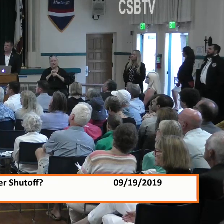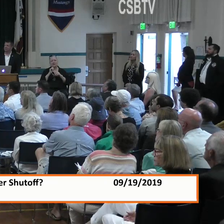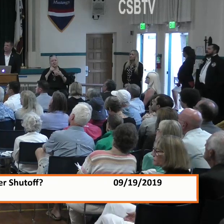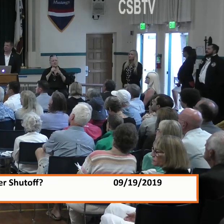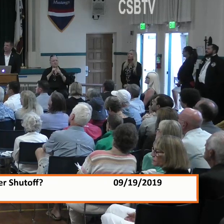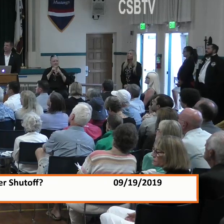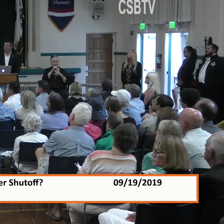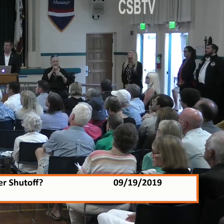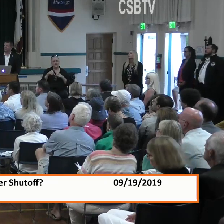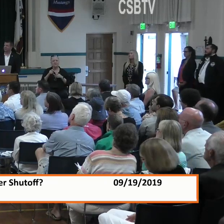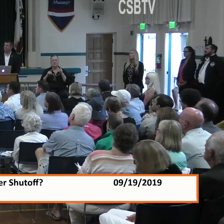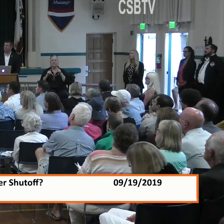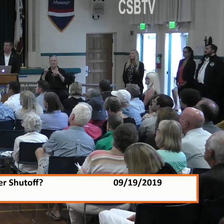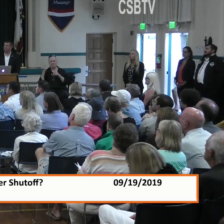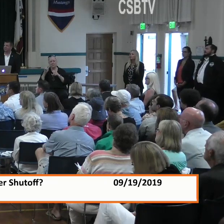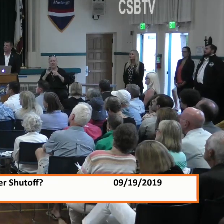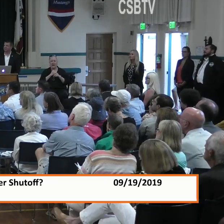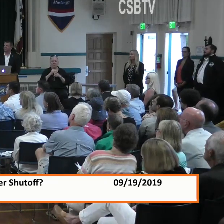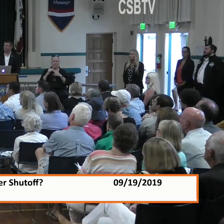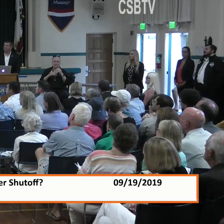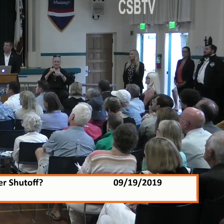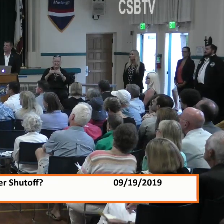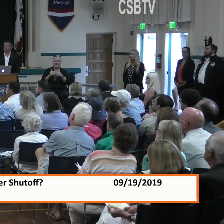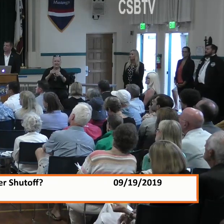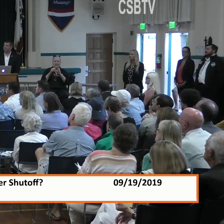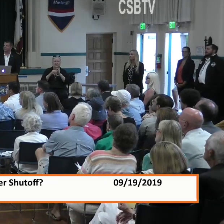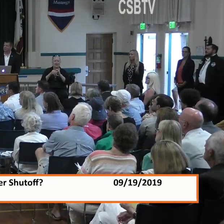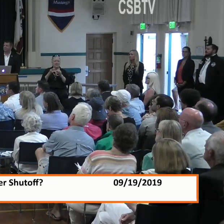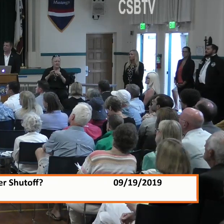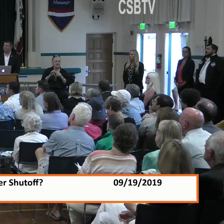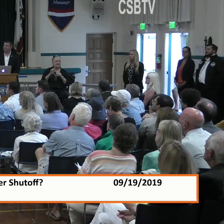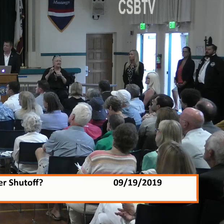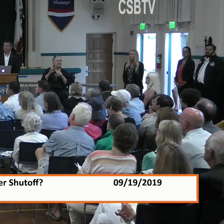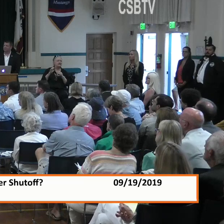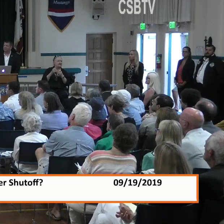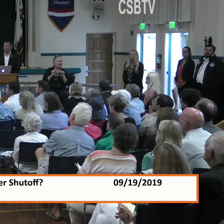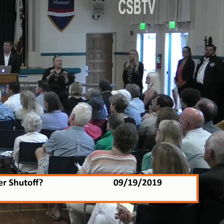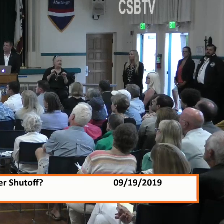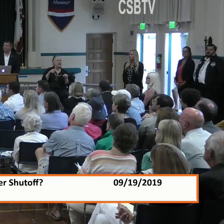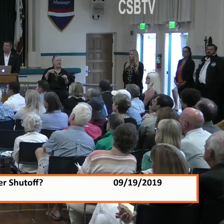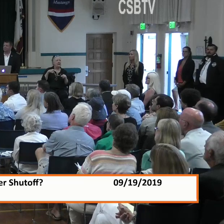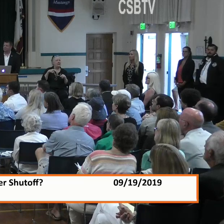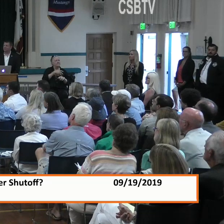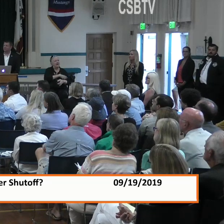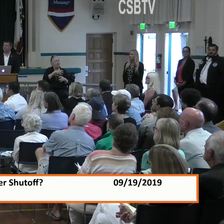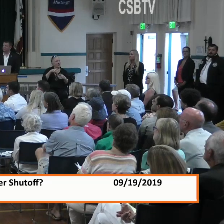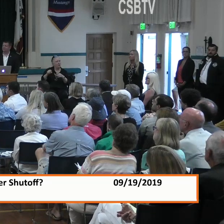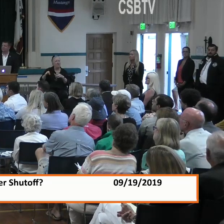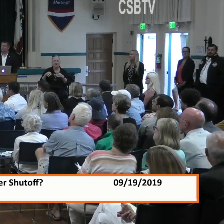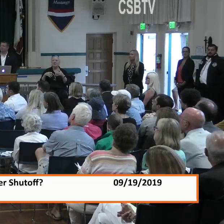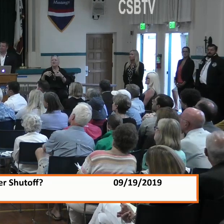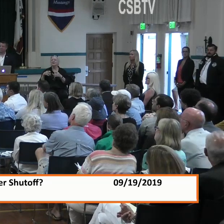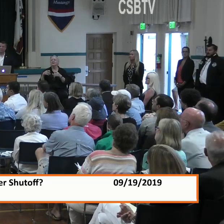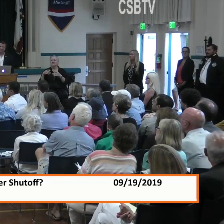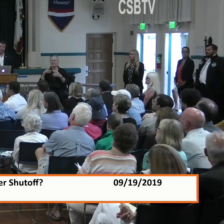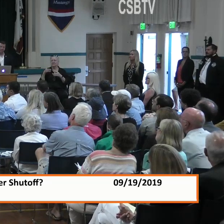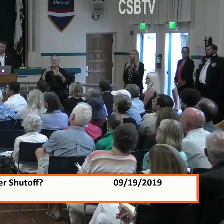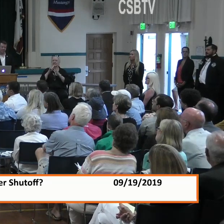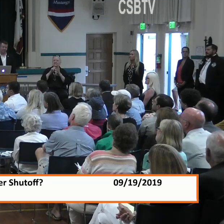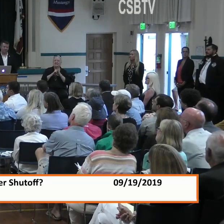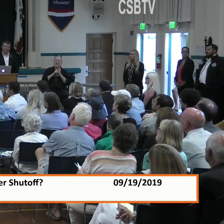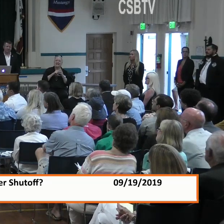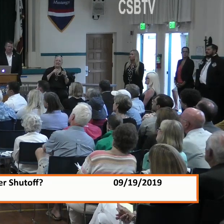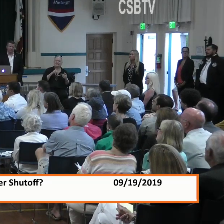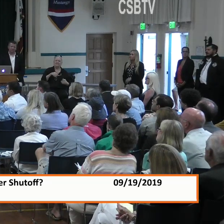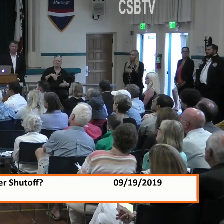other parties to our proceeding regarding public safety power shutoffs. So currently the state is grappling with the best way